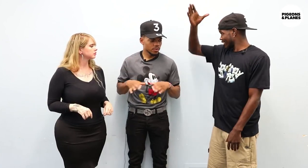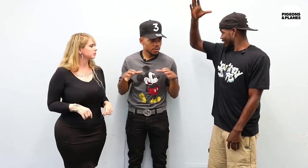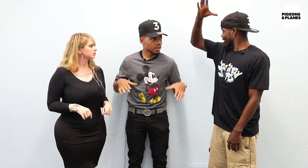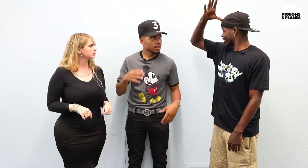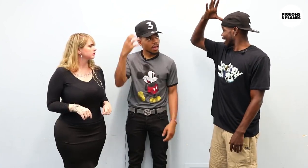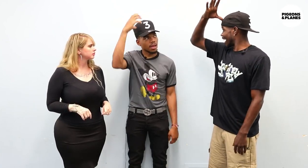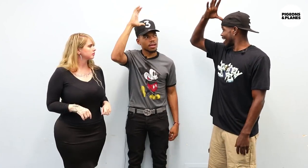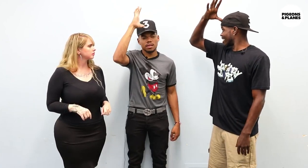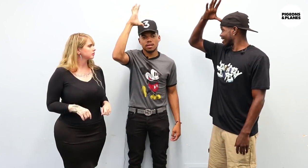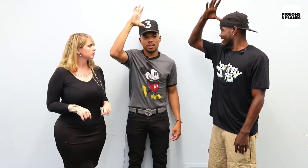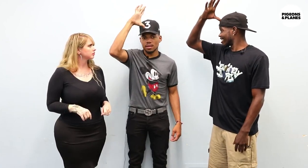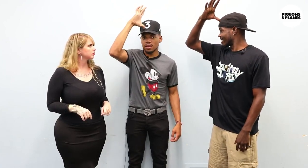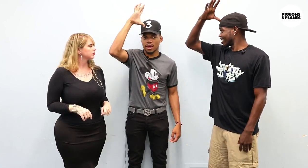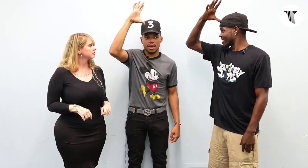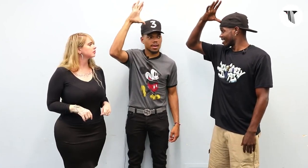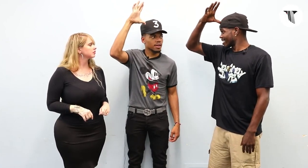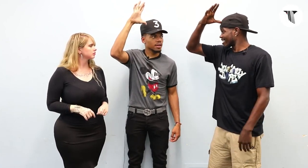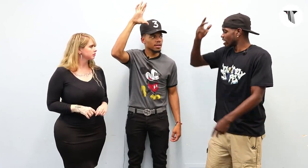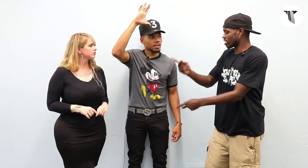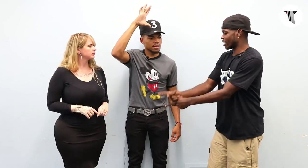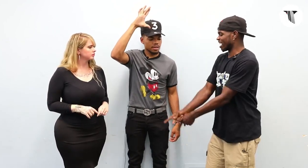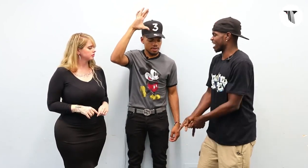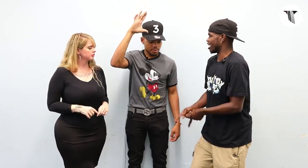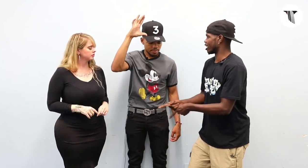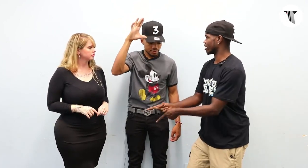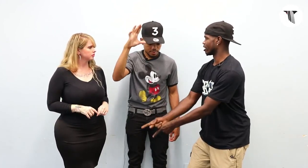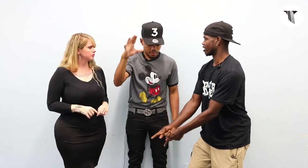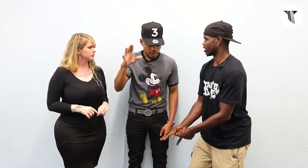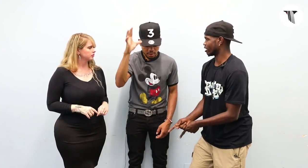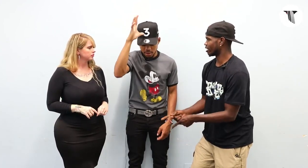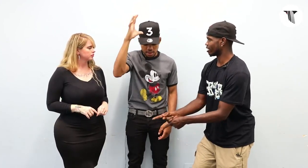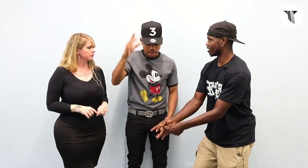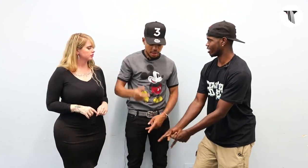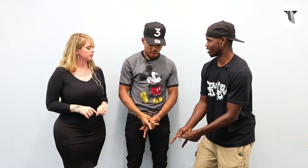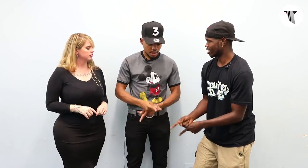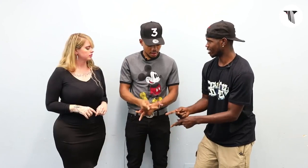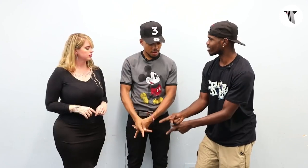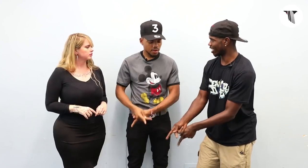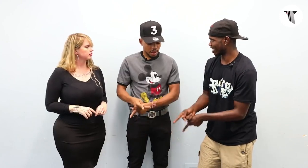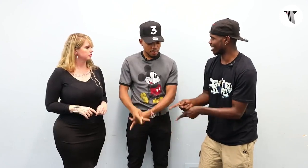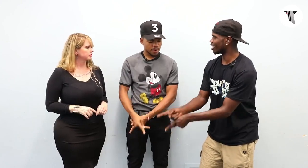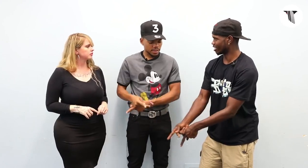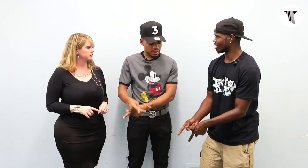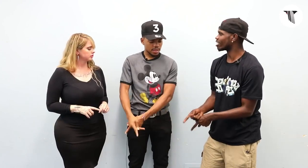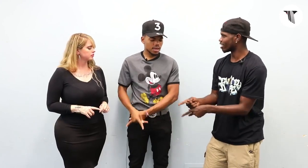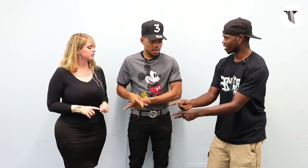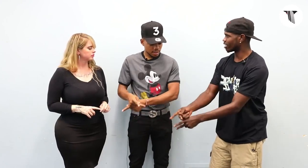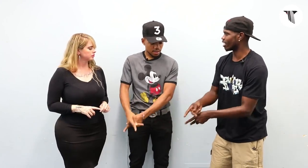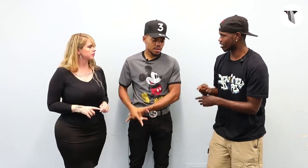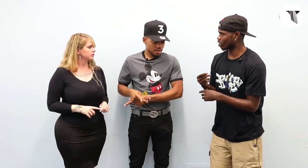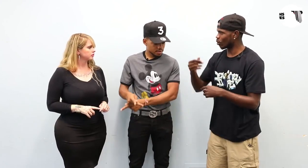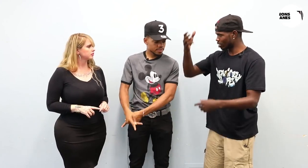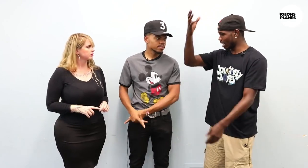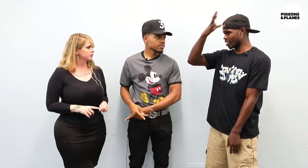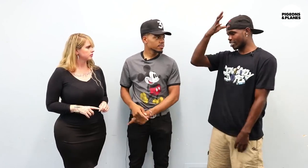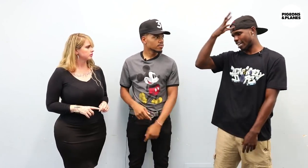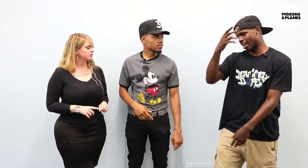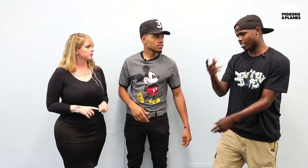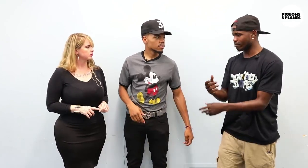I'm doing the dad. Take care. The dad thing. Okay. Take care. But this is the thing. Yeah. So it's like your dad,